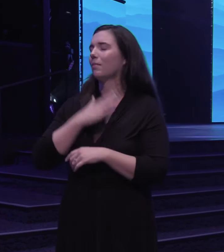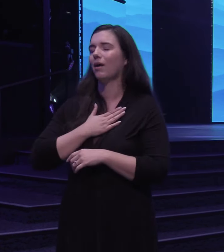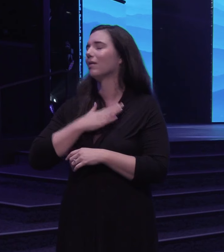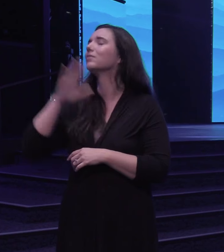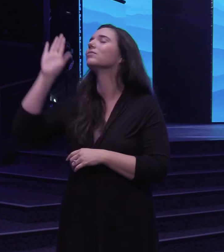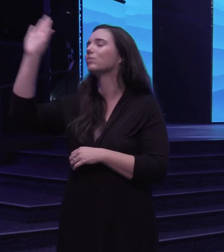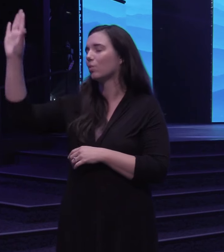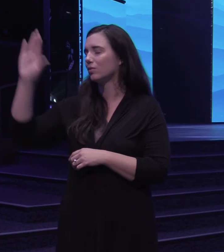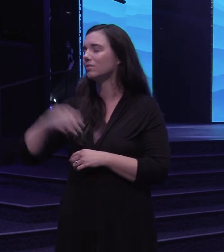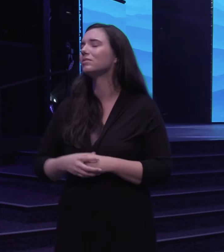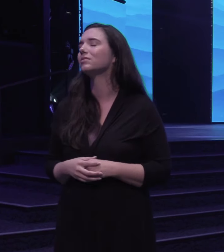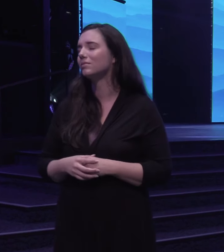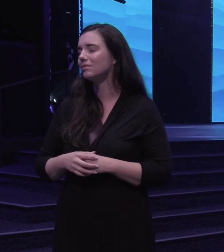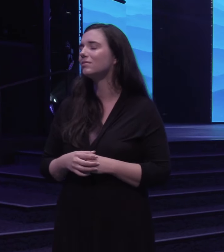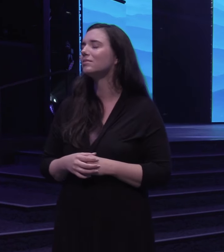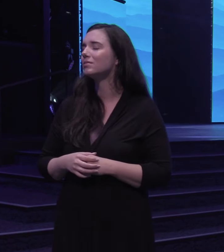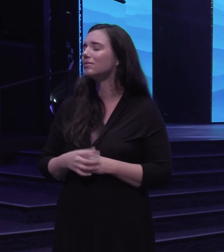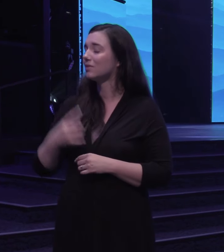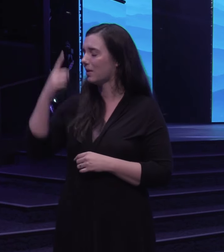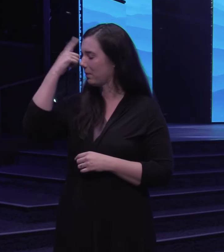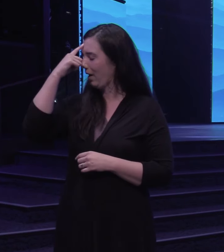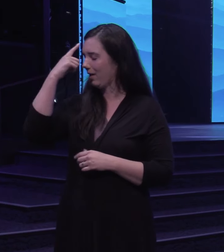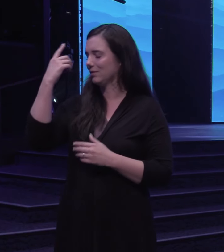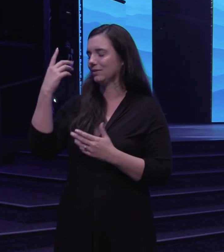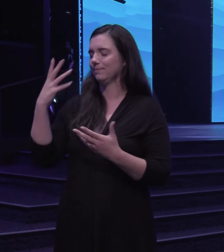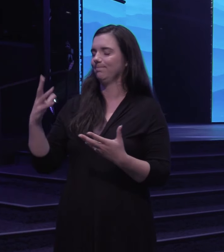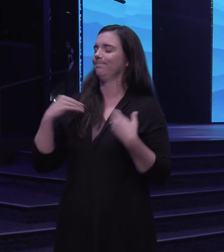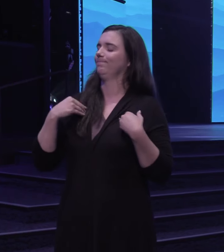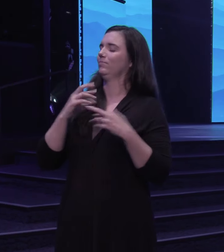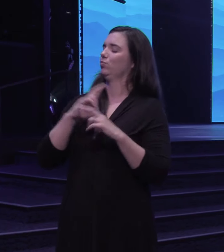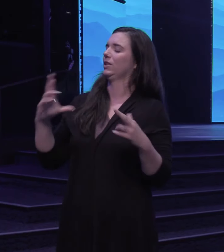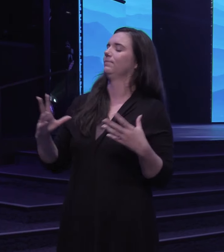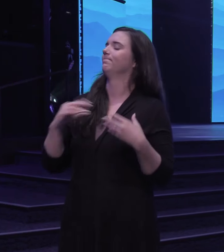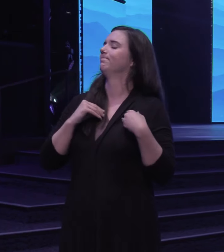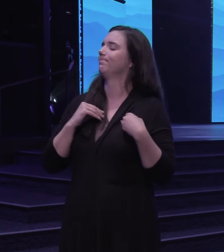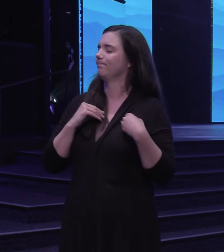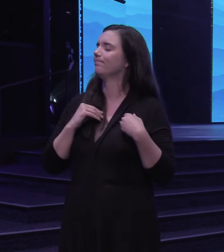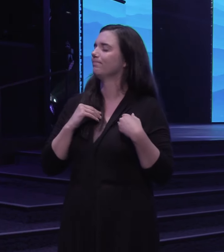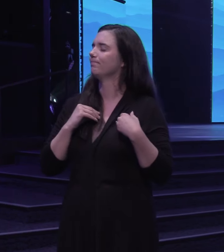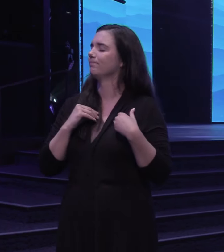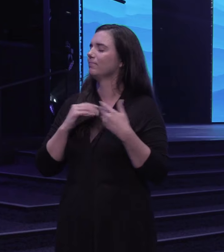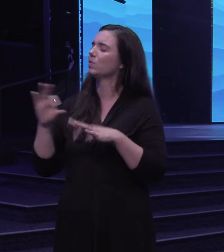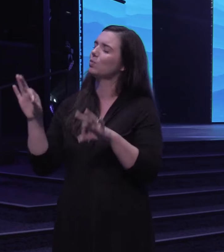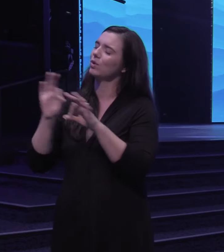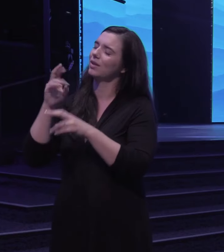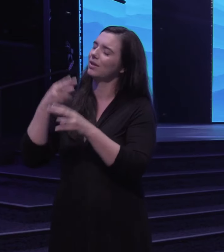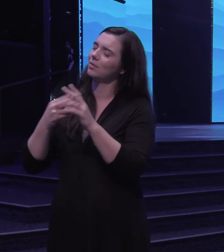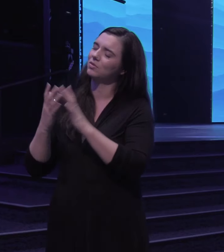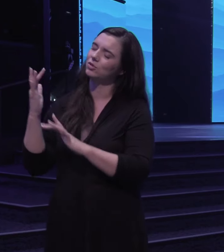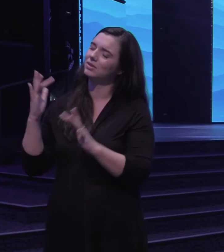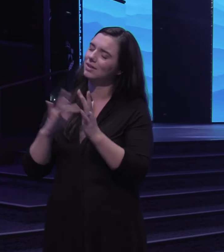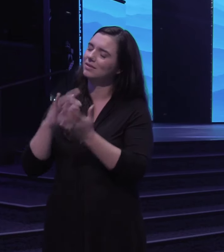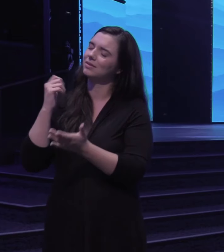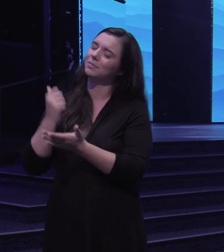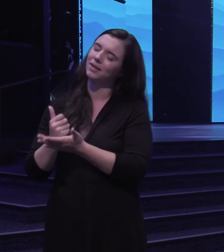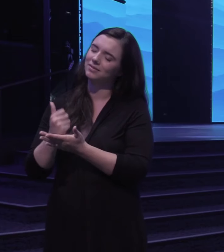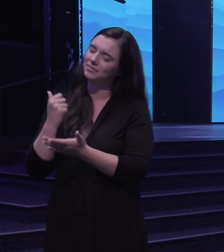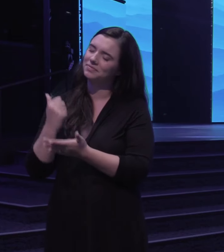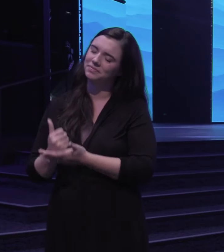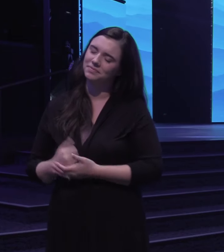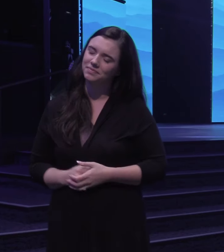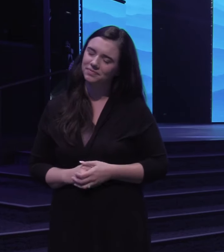yours, and that our minds be receptive. In the worthy name of Jesus, amen.